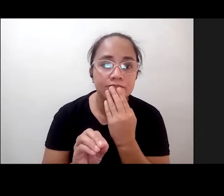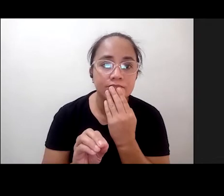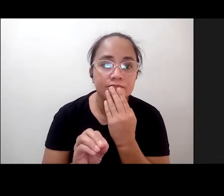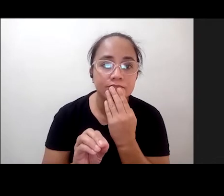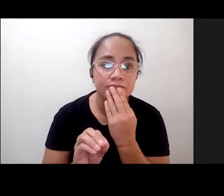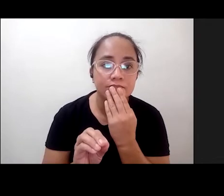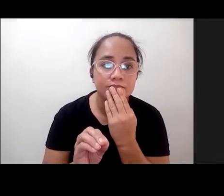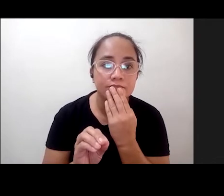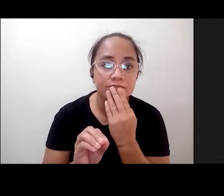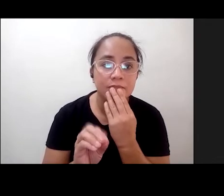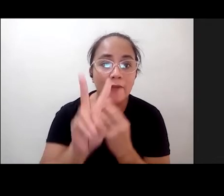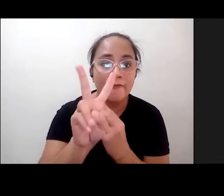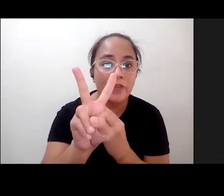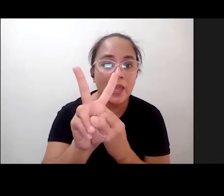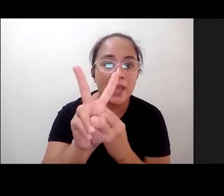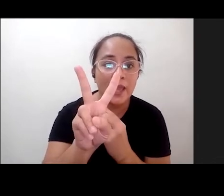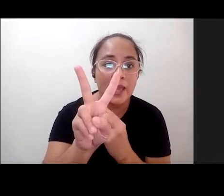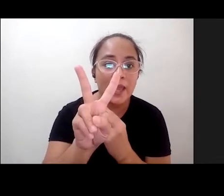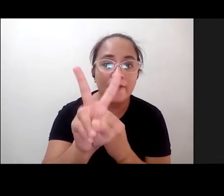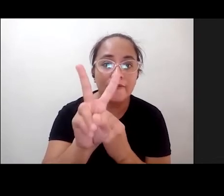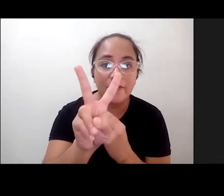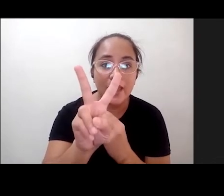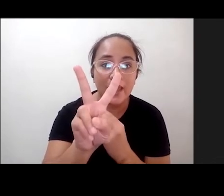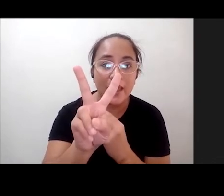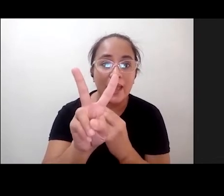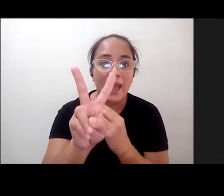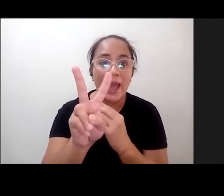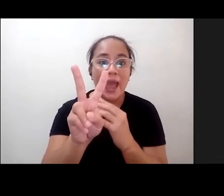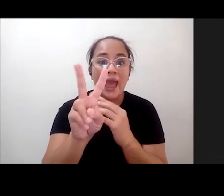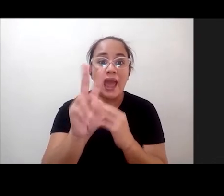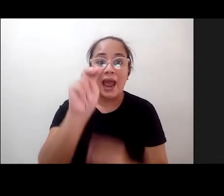V. Letter V. Yeah, for verb.